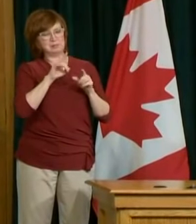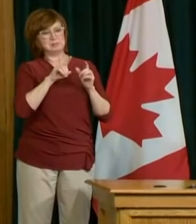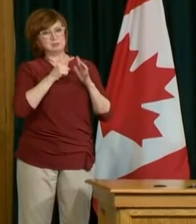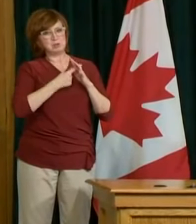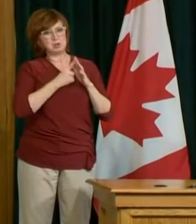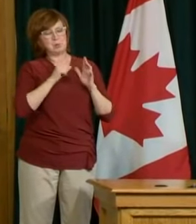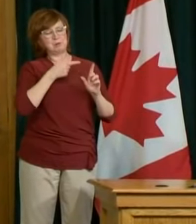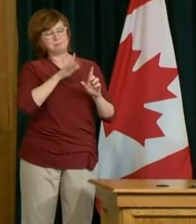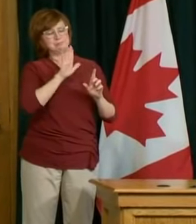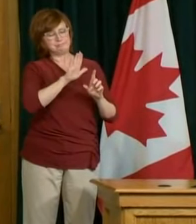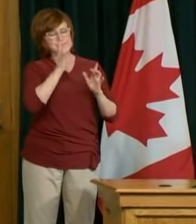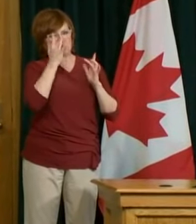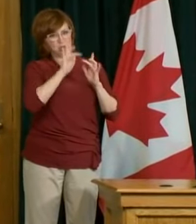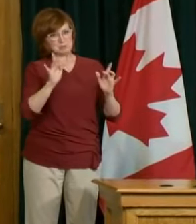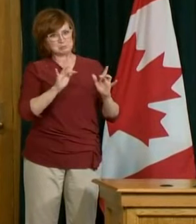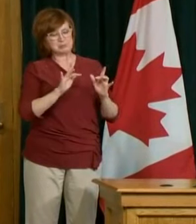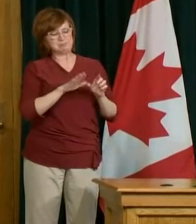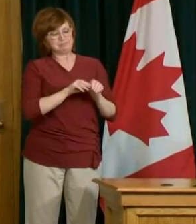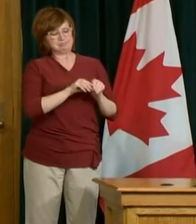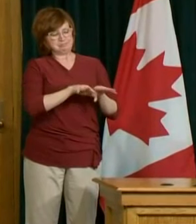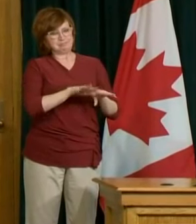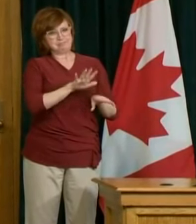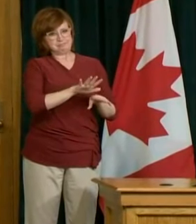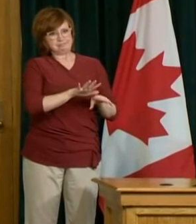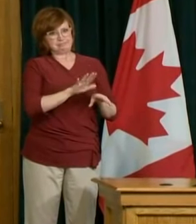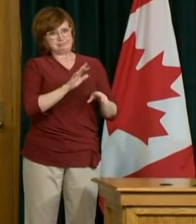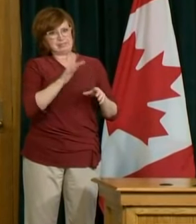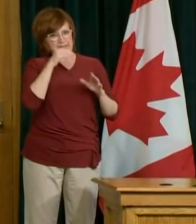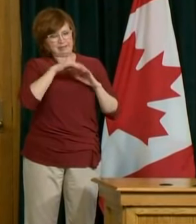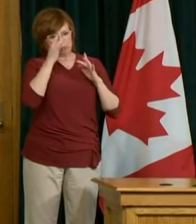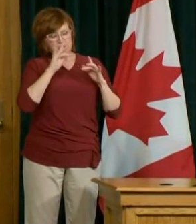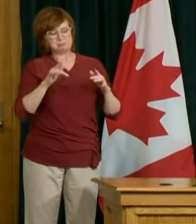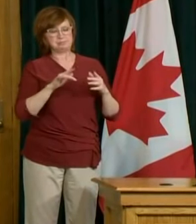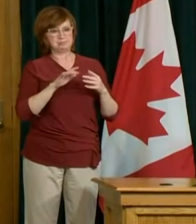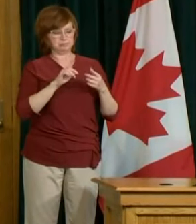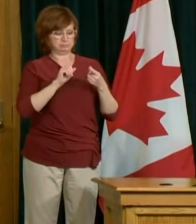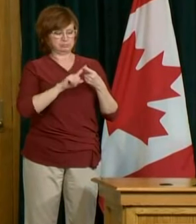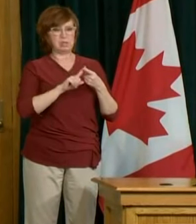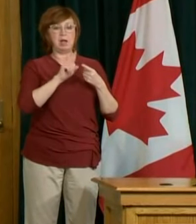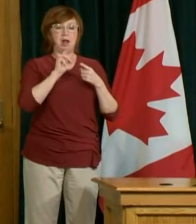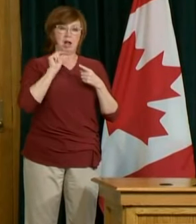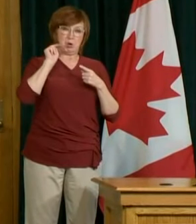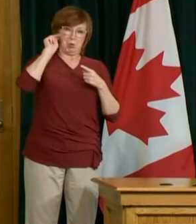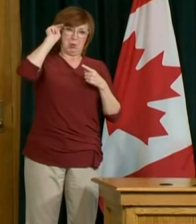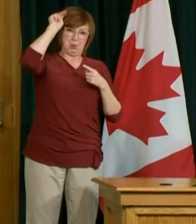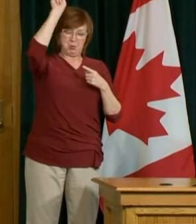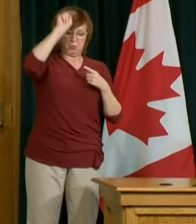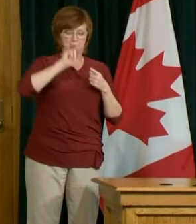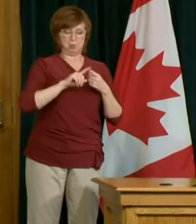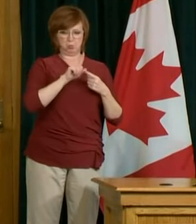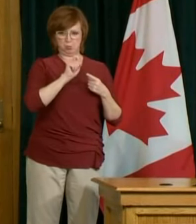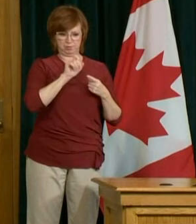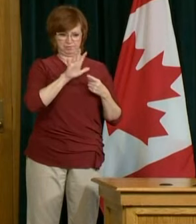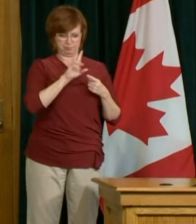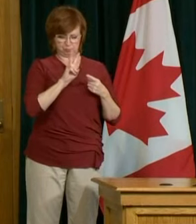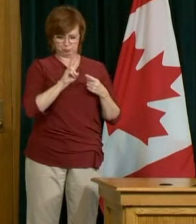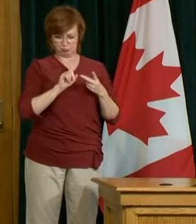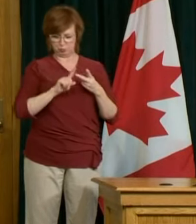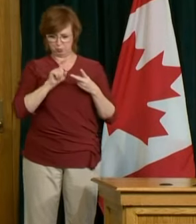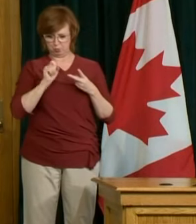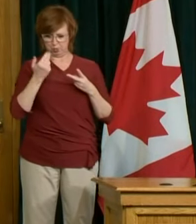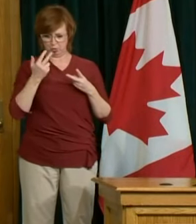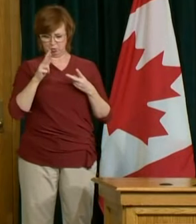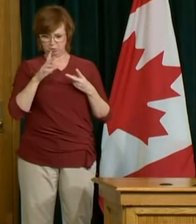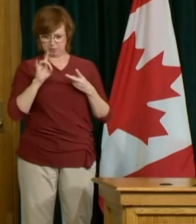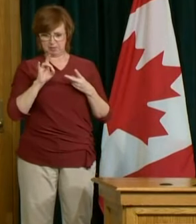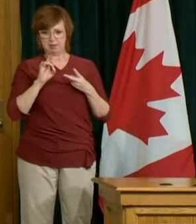as far as we are aware, there have been 152 cases as on the table. 138 are active, 13 have